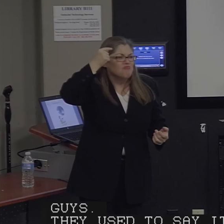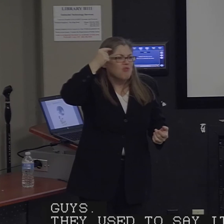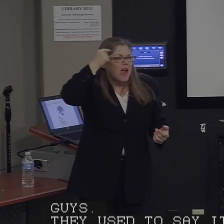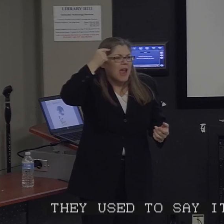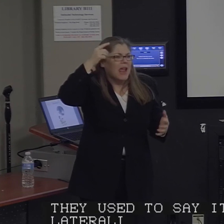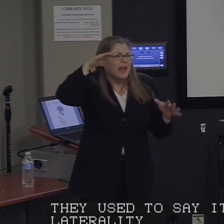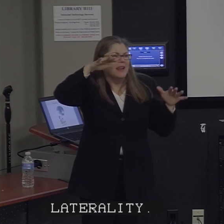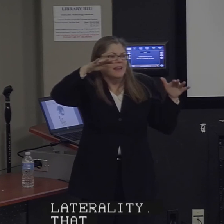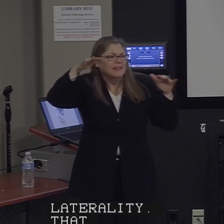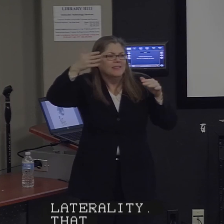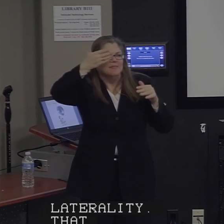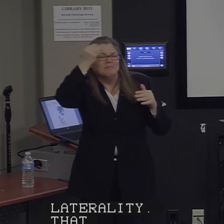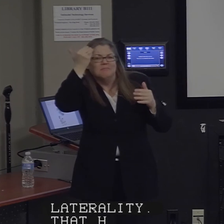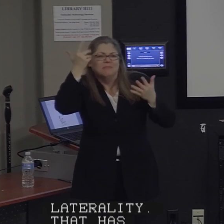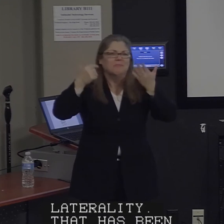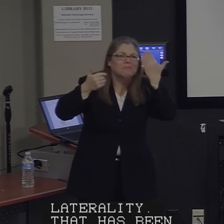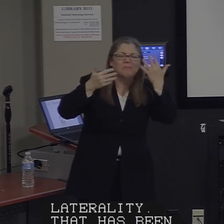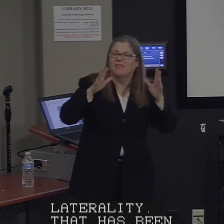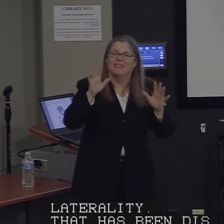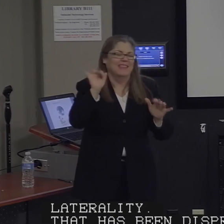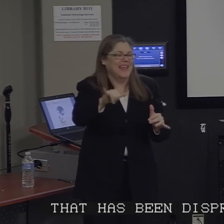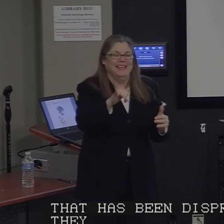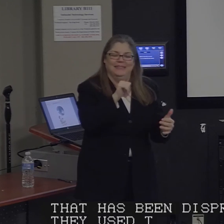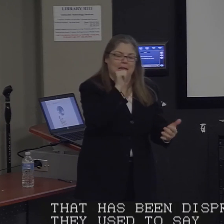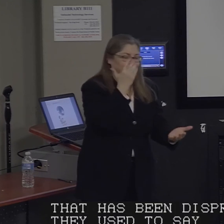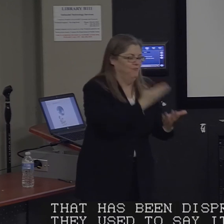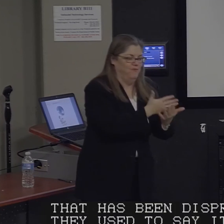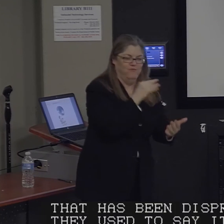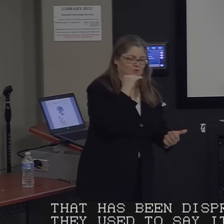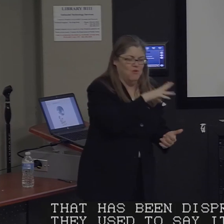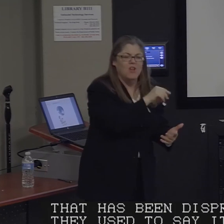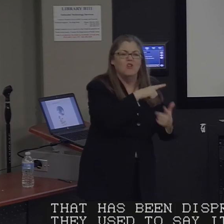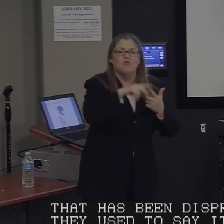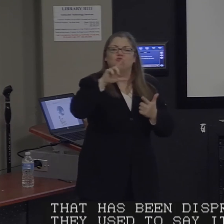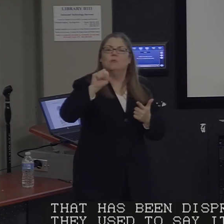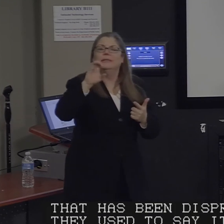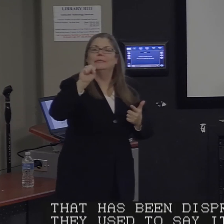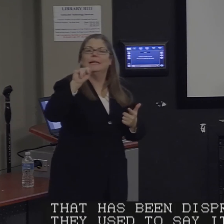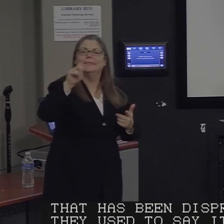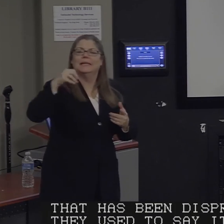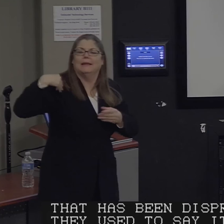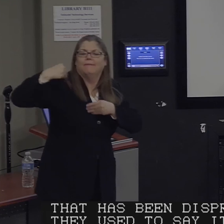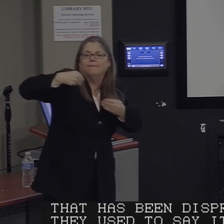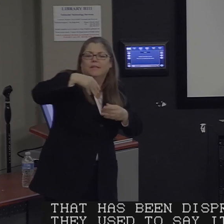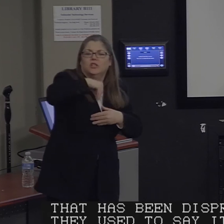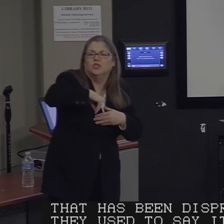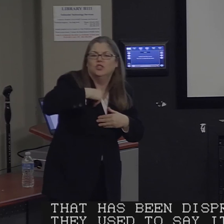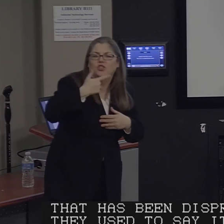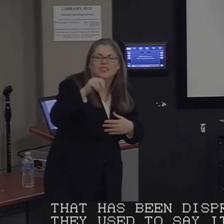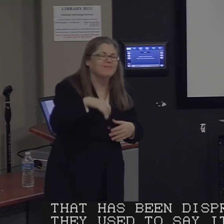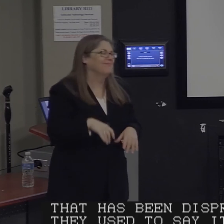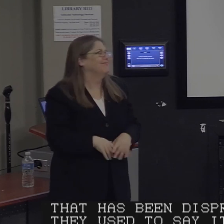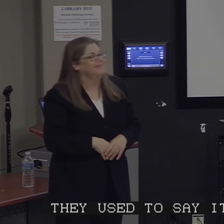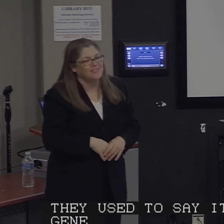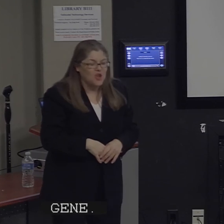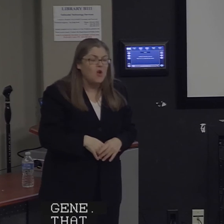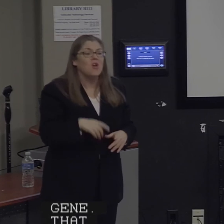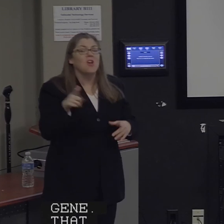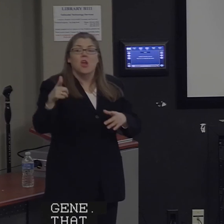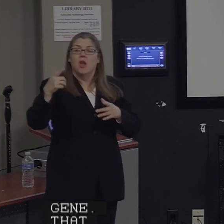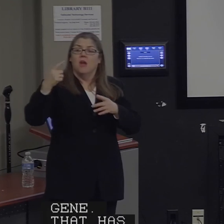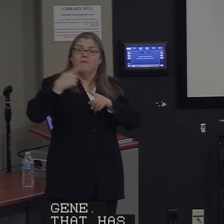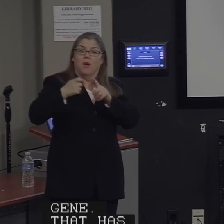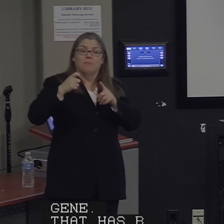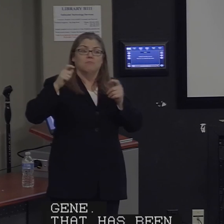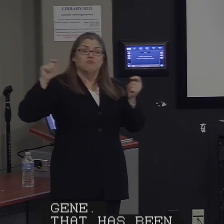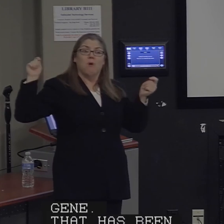say it was a sex-linked recessive gene. That has been disproven. The argument from evolution is a very shaky